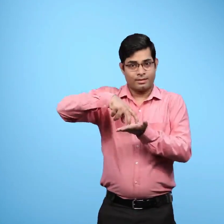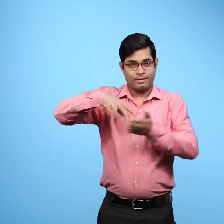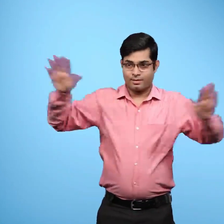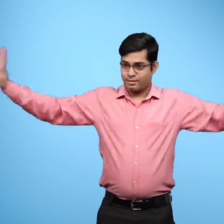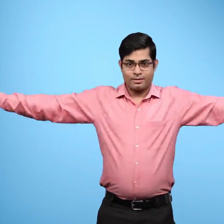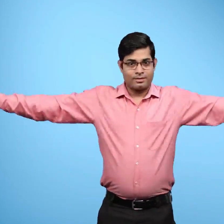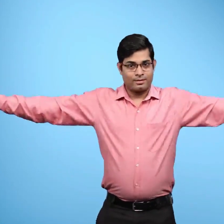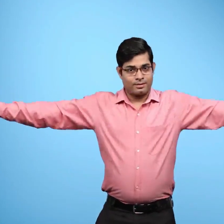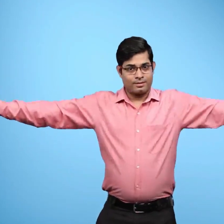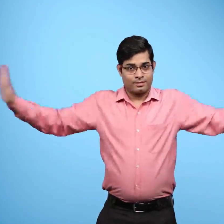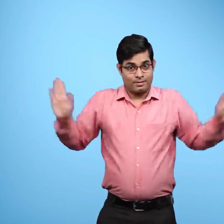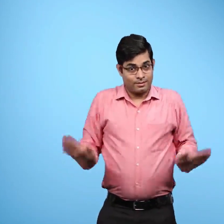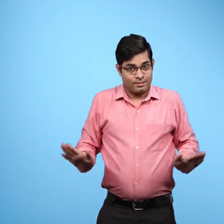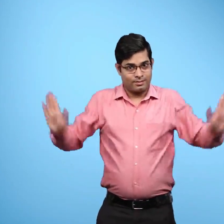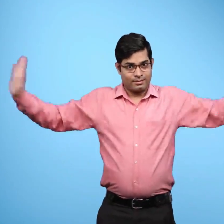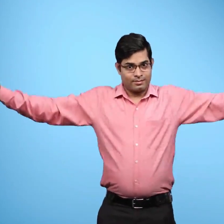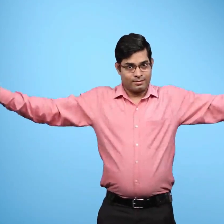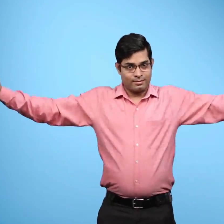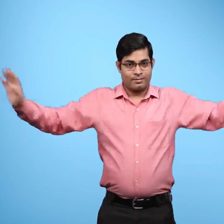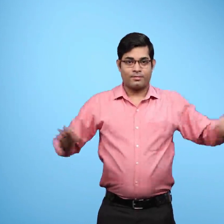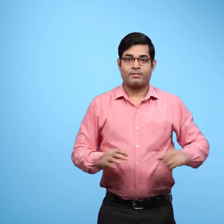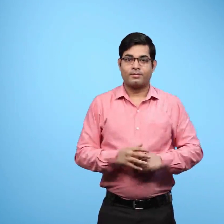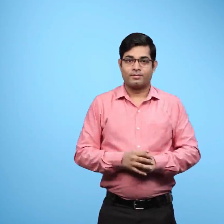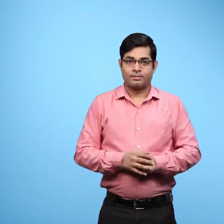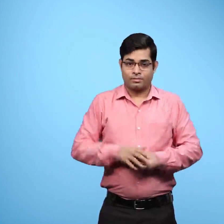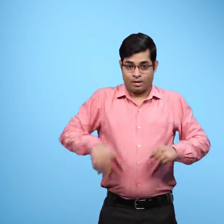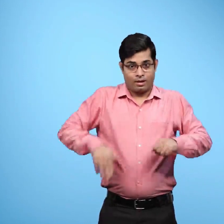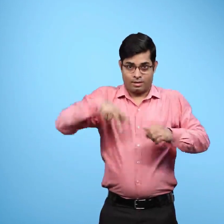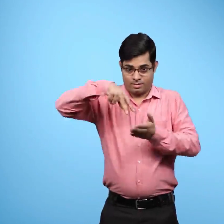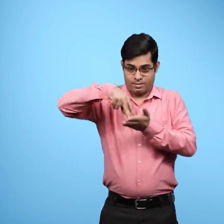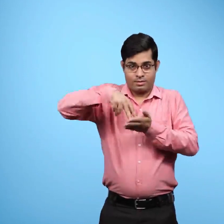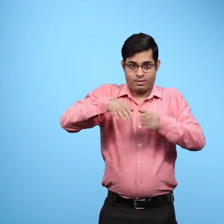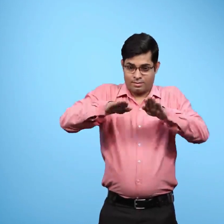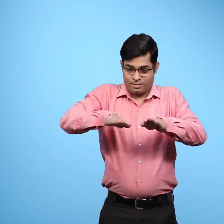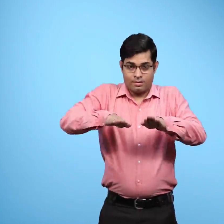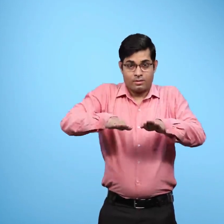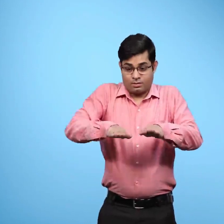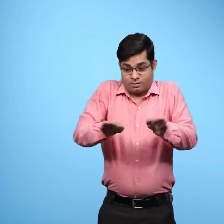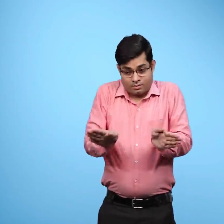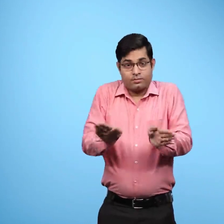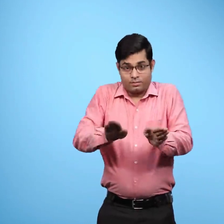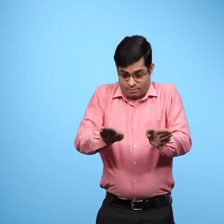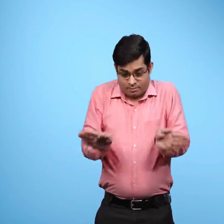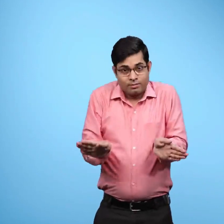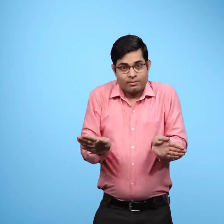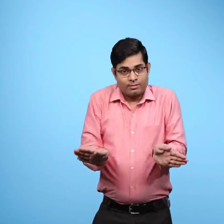Both feet are also pointing in different directions with heels facing each other.